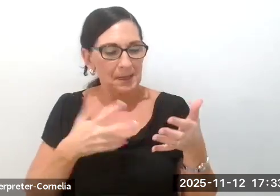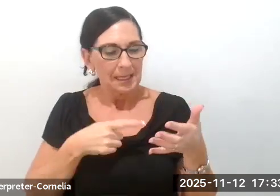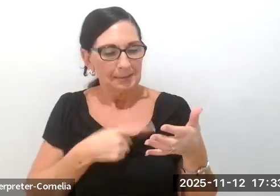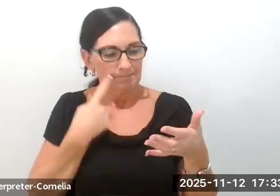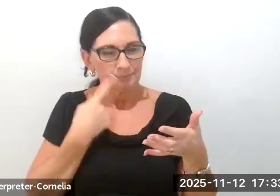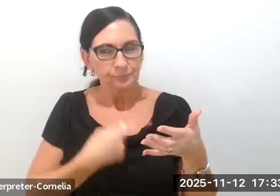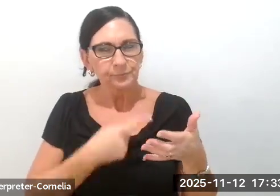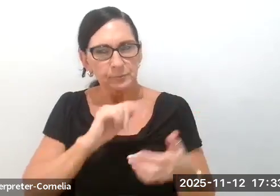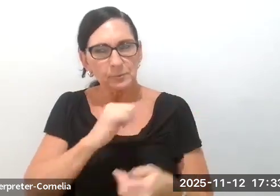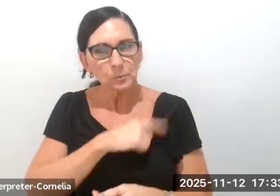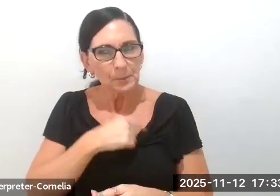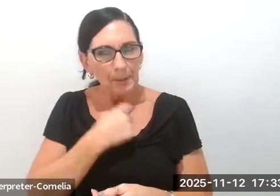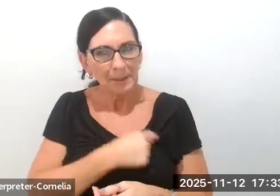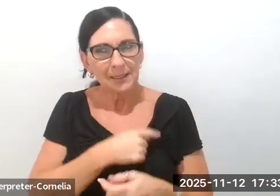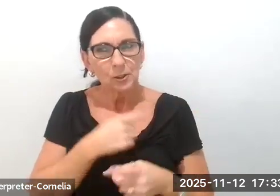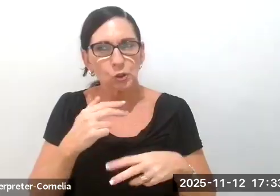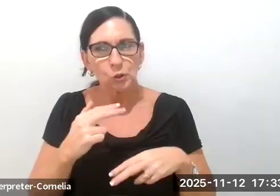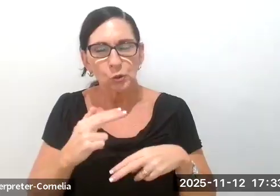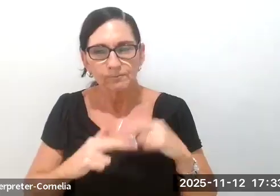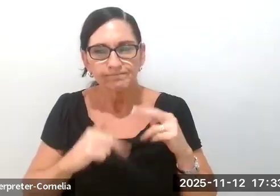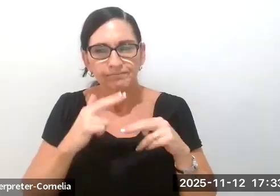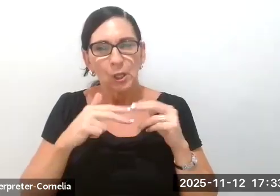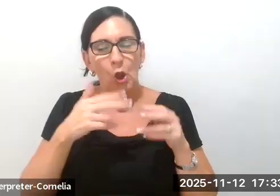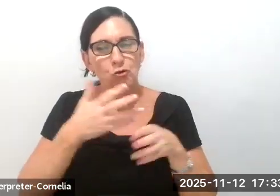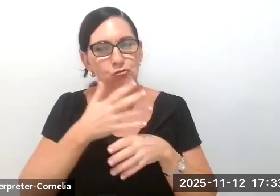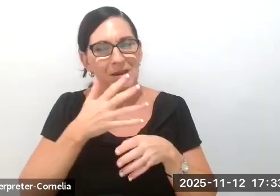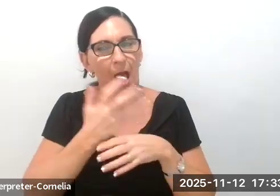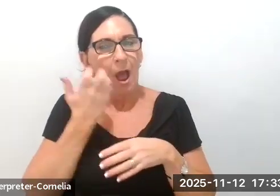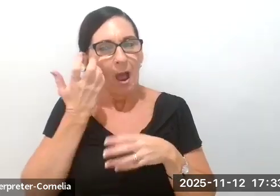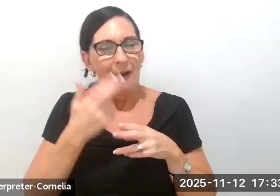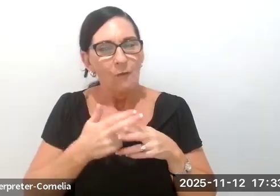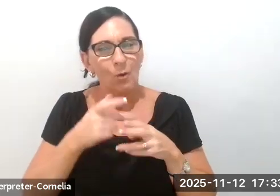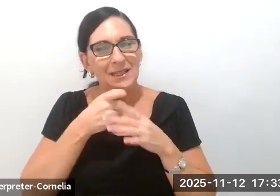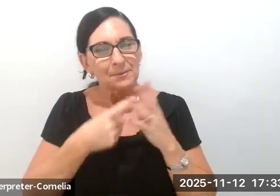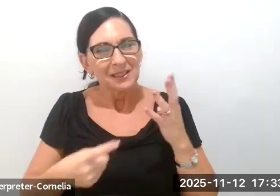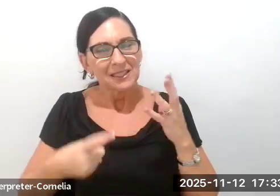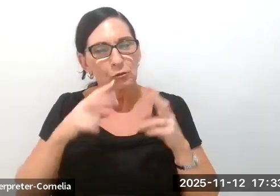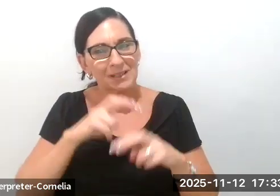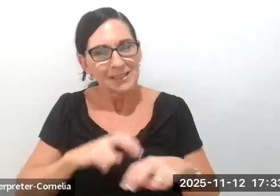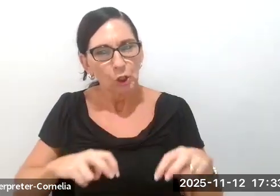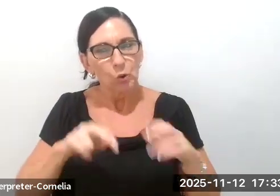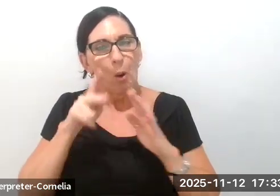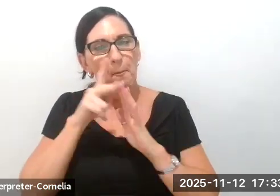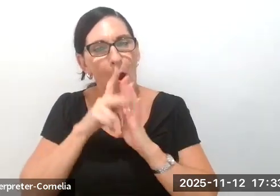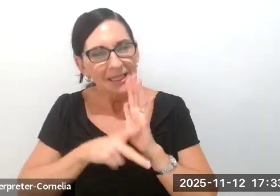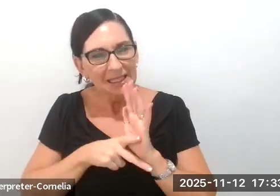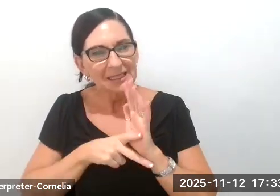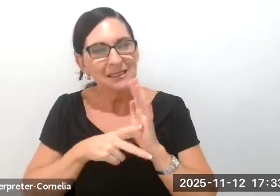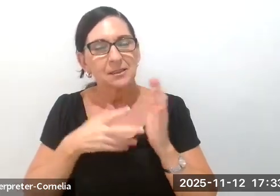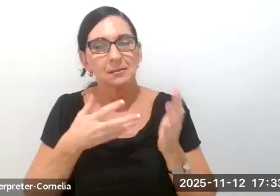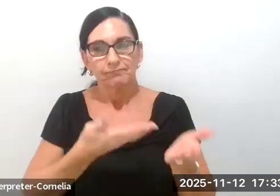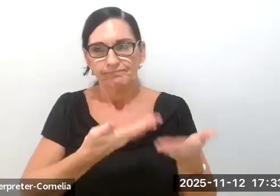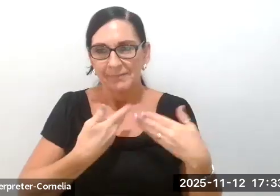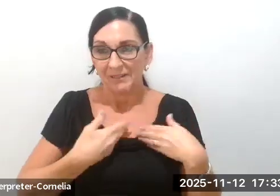demonstrate a commitment to building a career in disability research, policy or systems, provide examples of